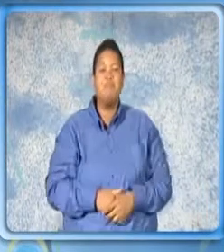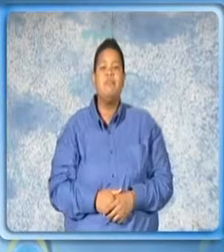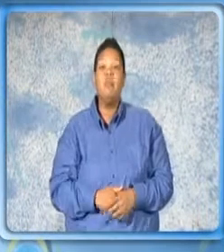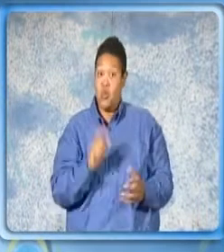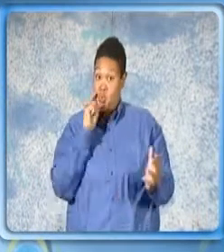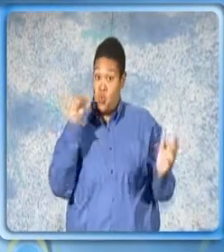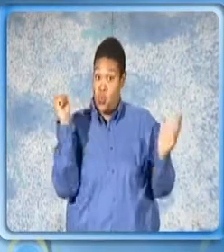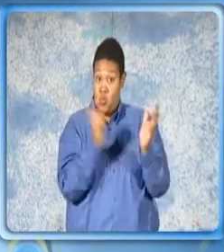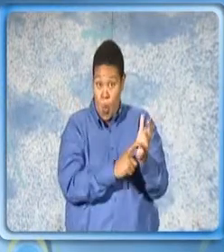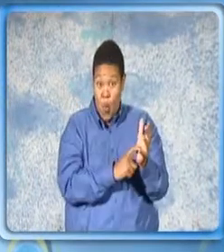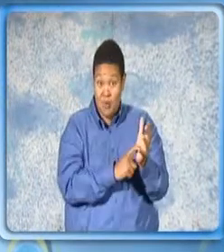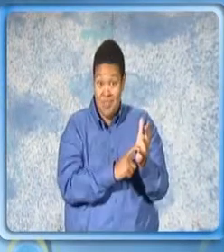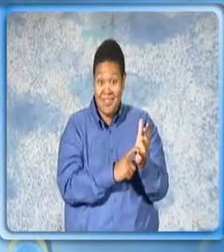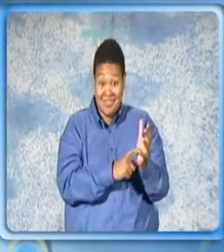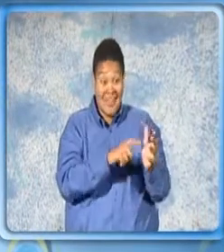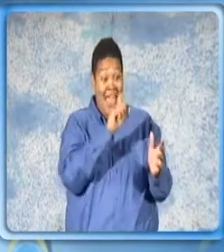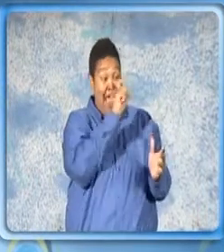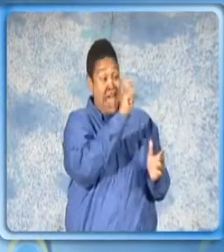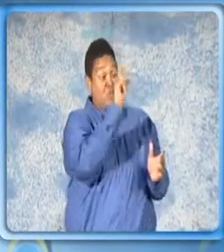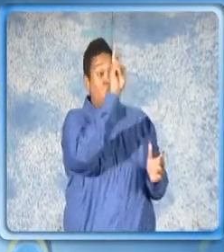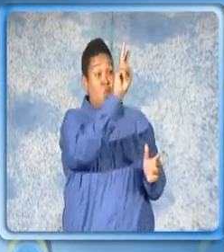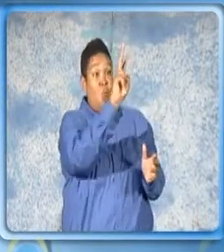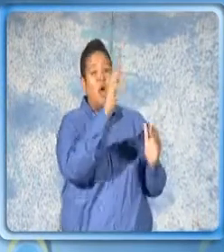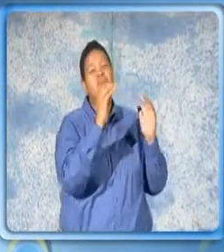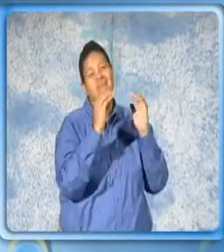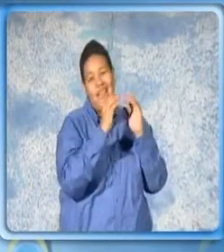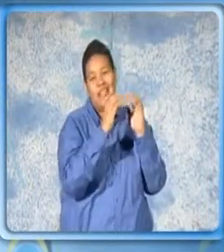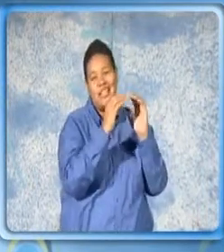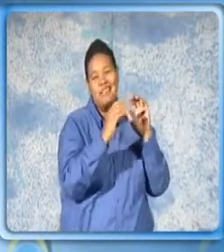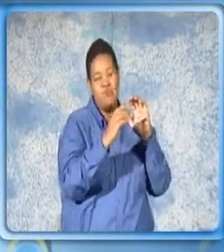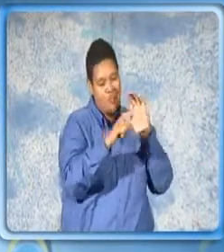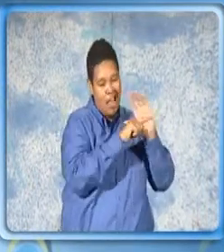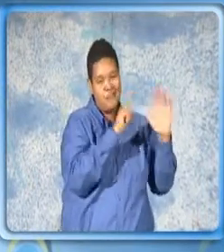Note that the coefficient of x squared is negative 1.